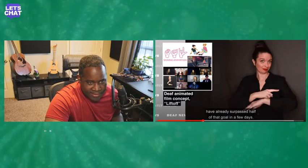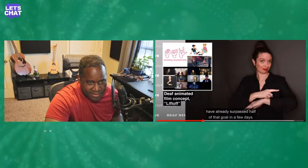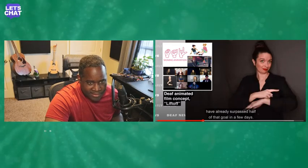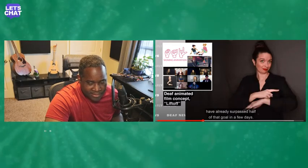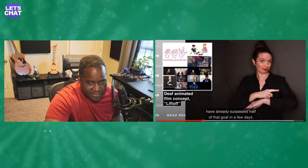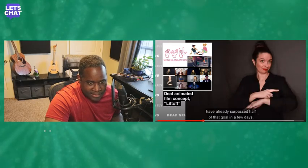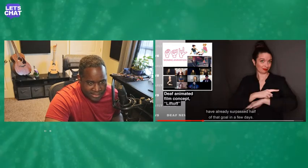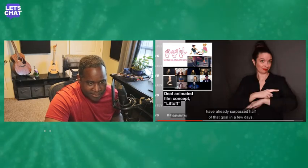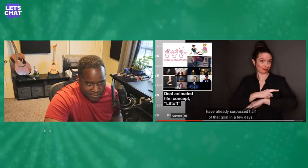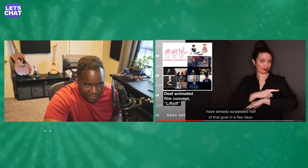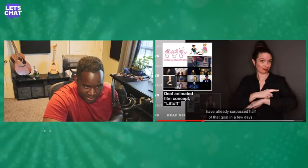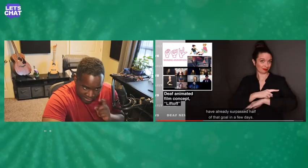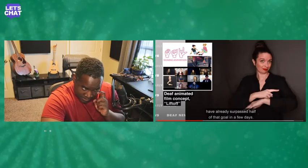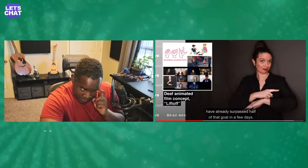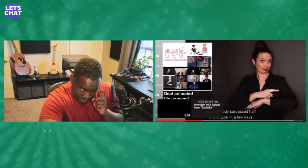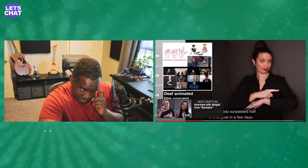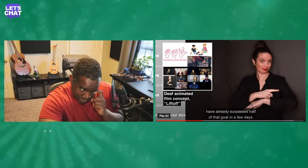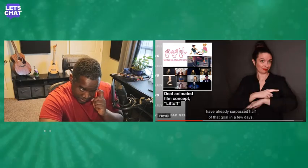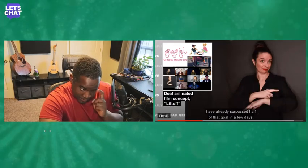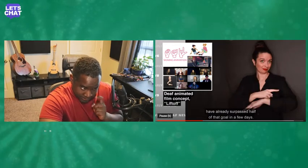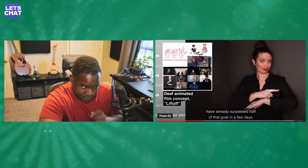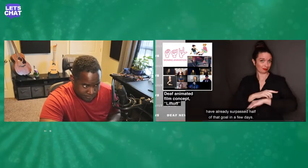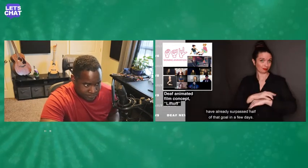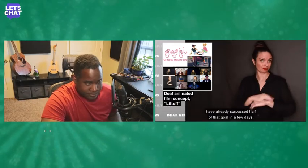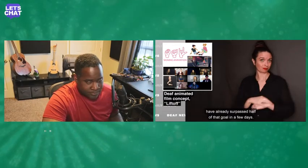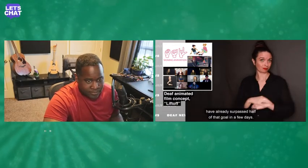She says it a little differently, but